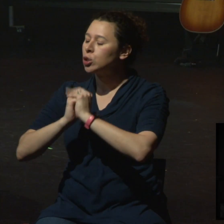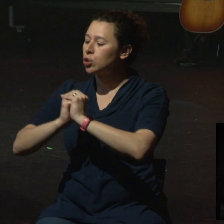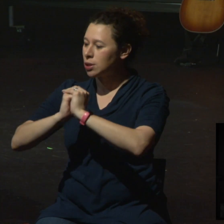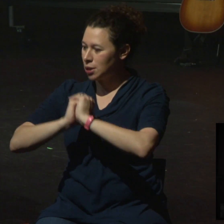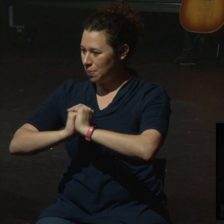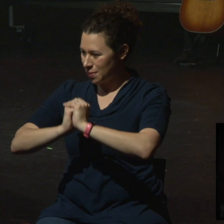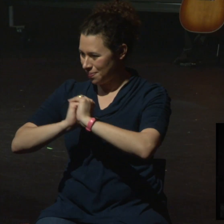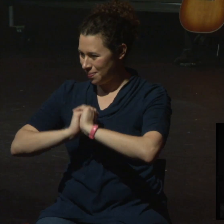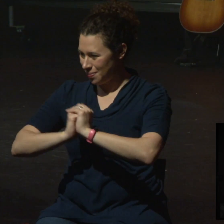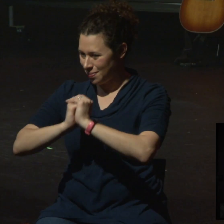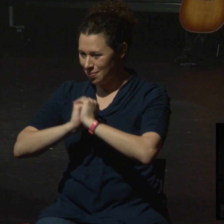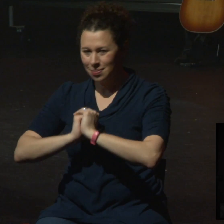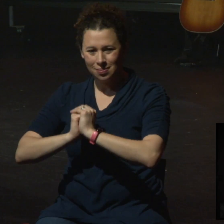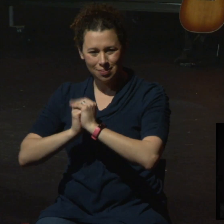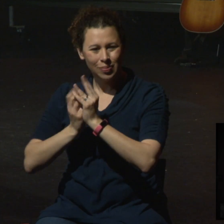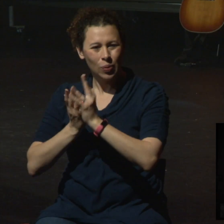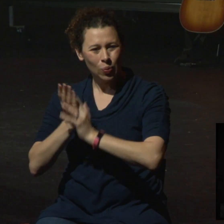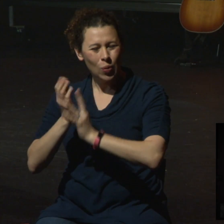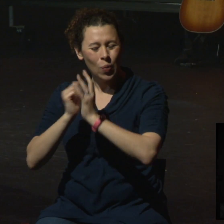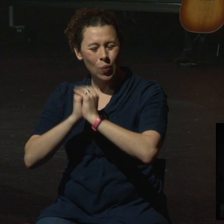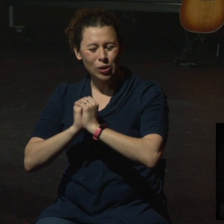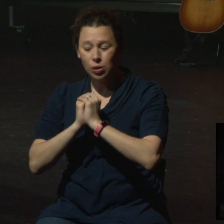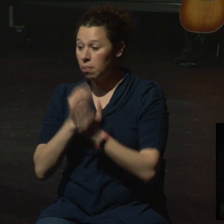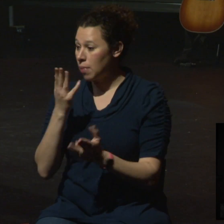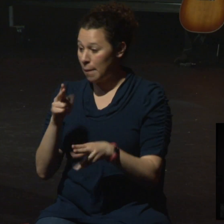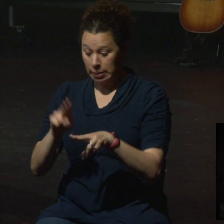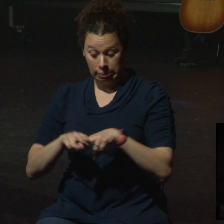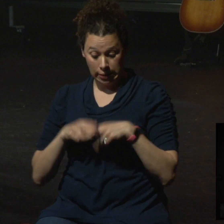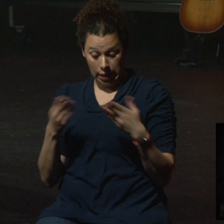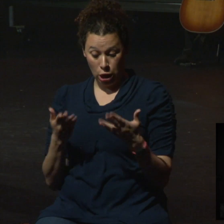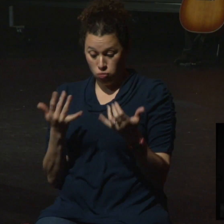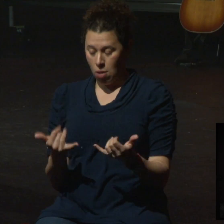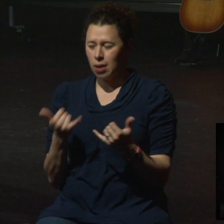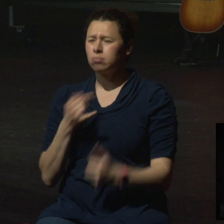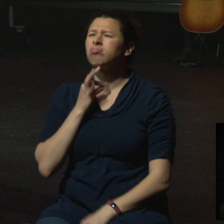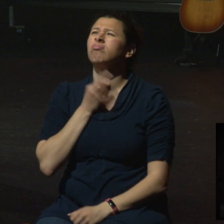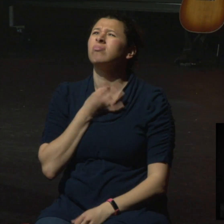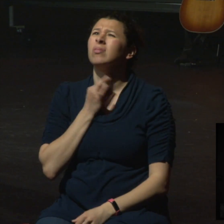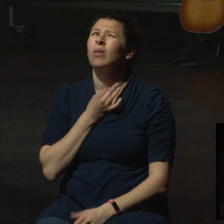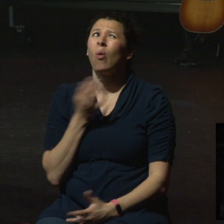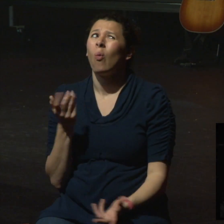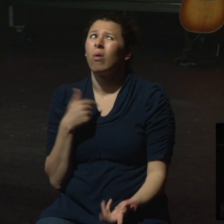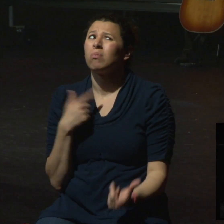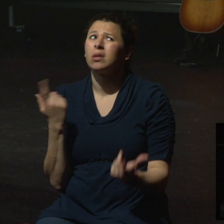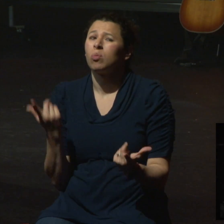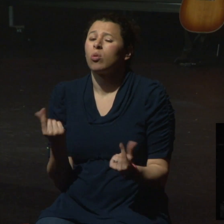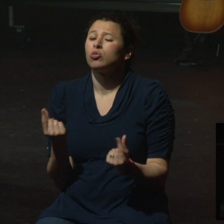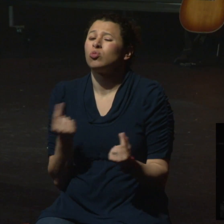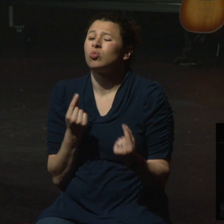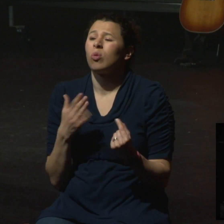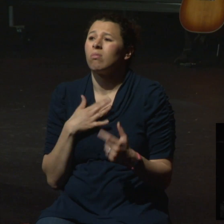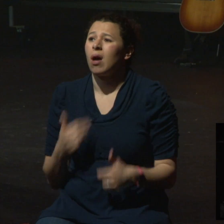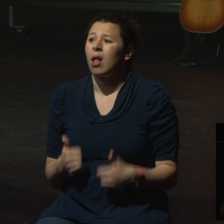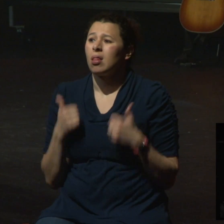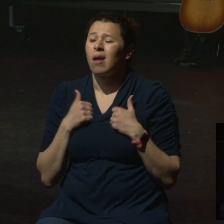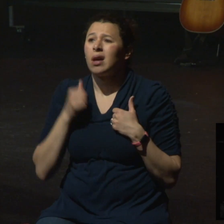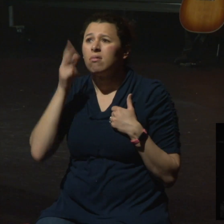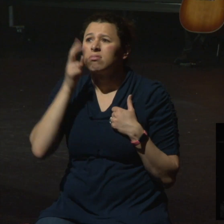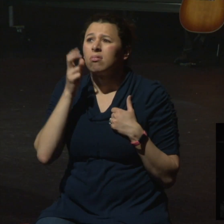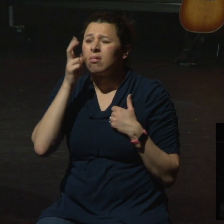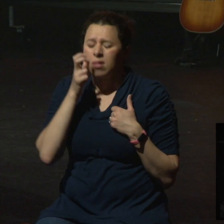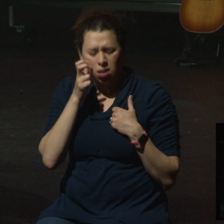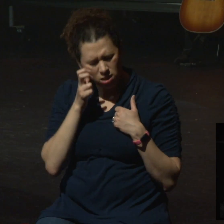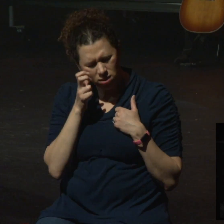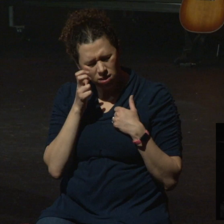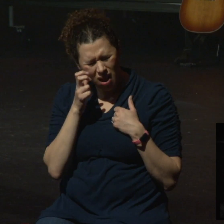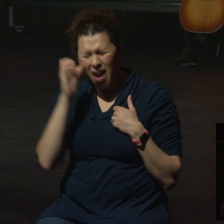Purpose is revealed through worship. You could be sitting here right now wondering what you're supposed to be doing in life. You could be tuning in right now wondering